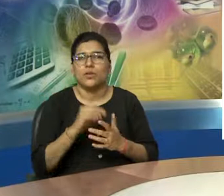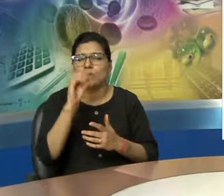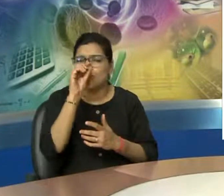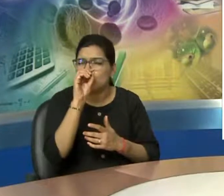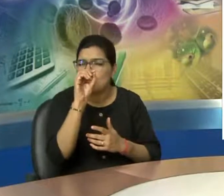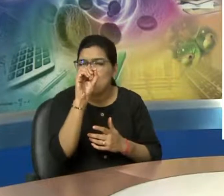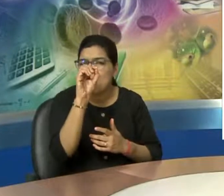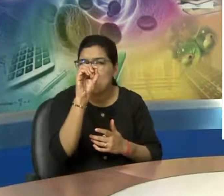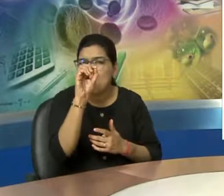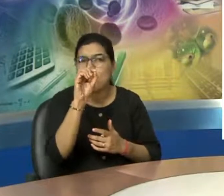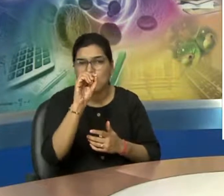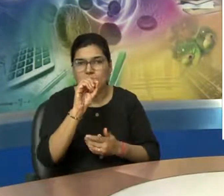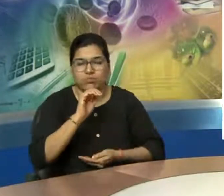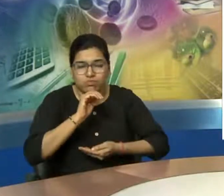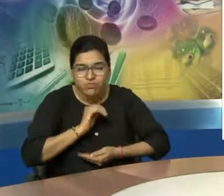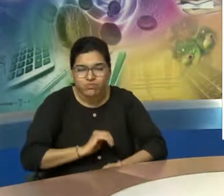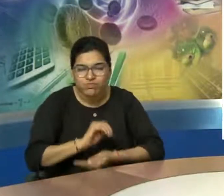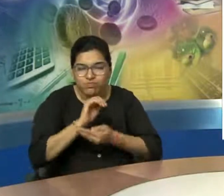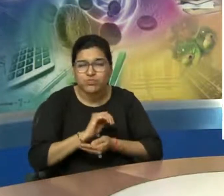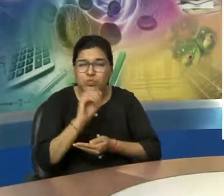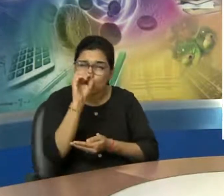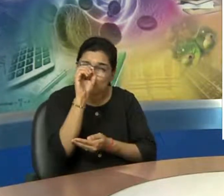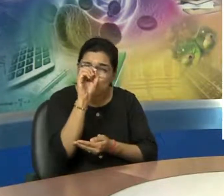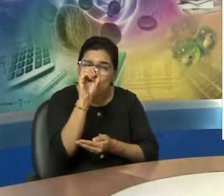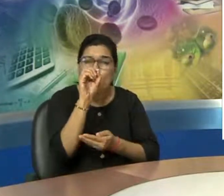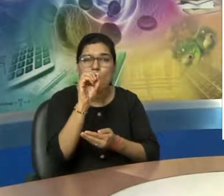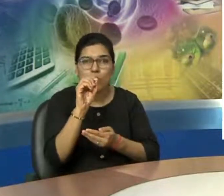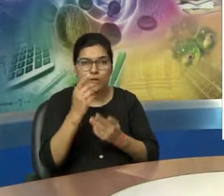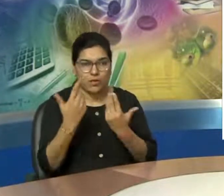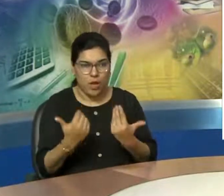This word is larva.